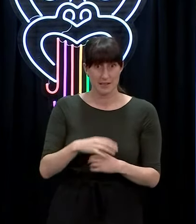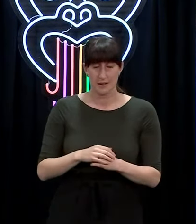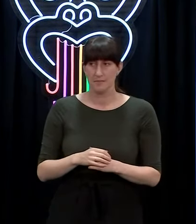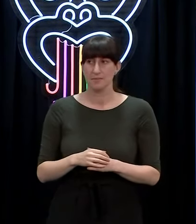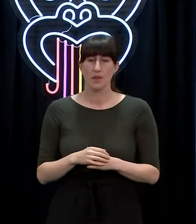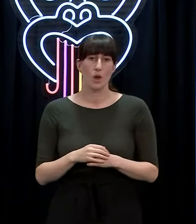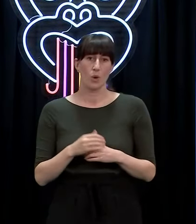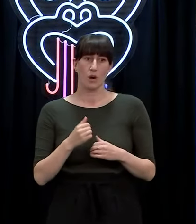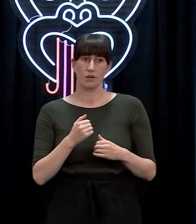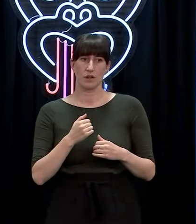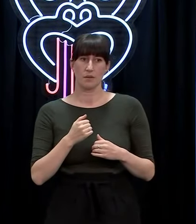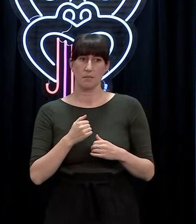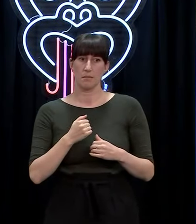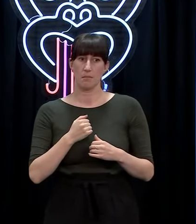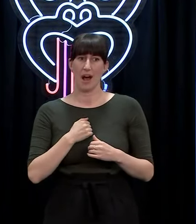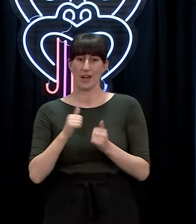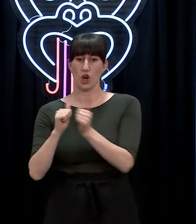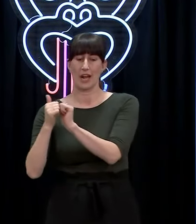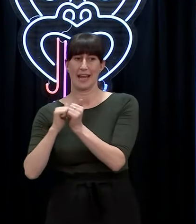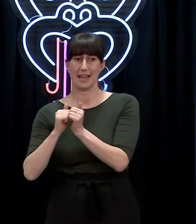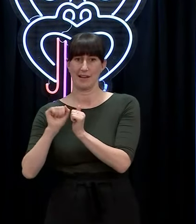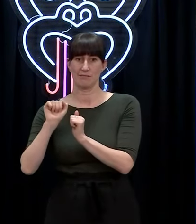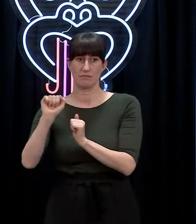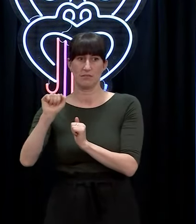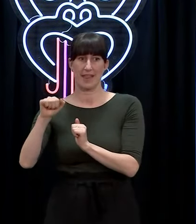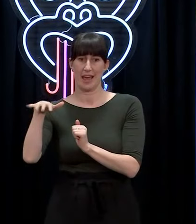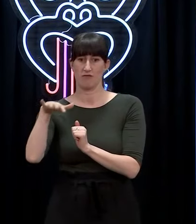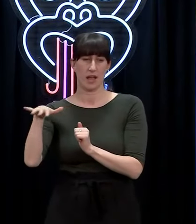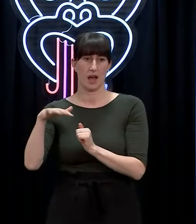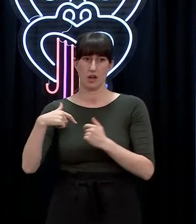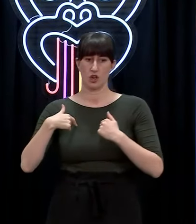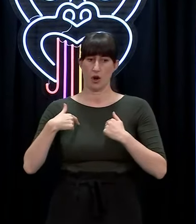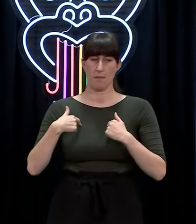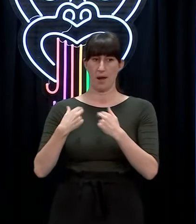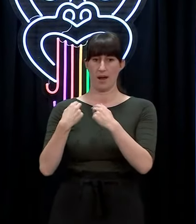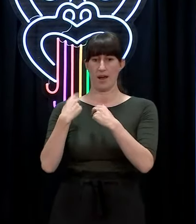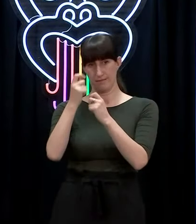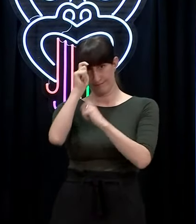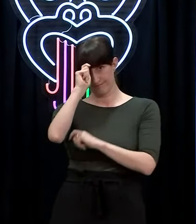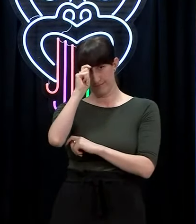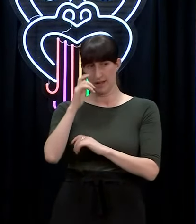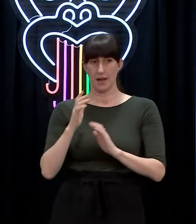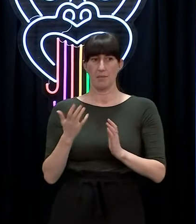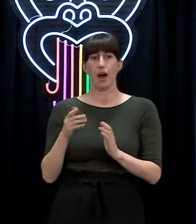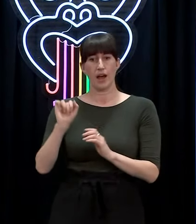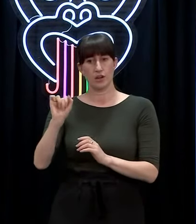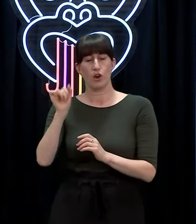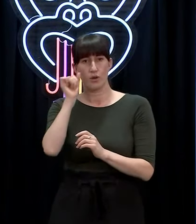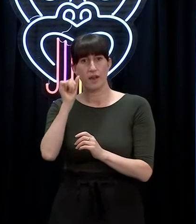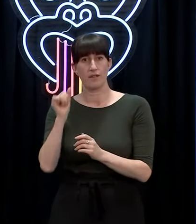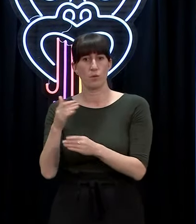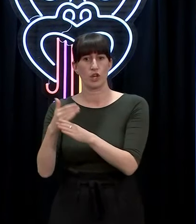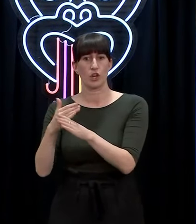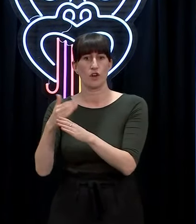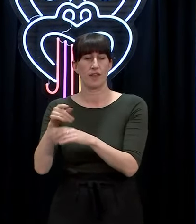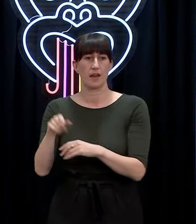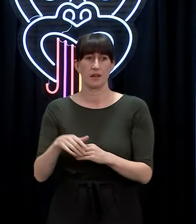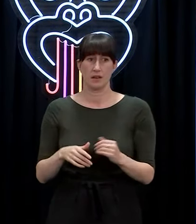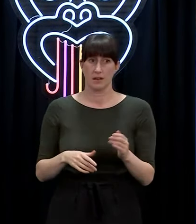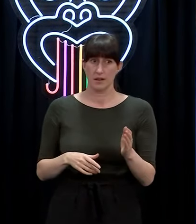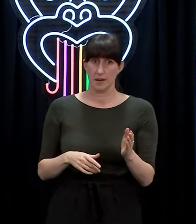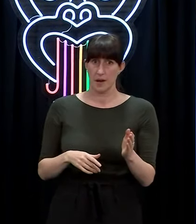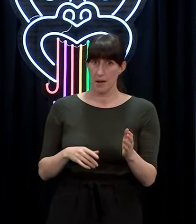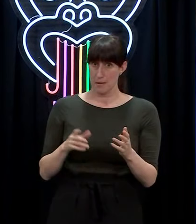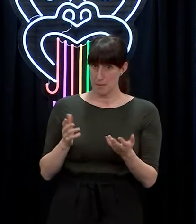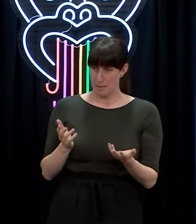area. So I direct you to her. I just haven't had a chance to talk to her about that in the last few days, but I know that that is something that she has been working on. You've raised it with her that there is